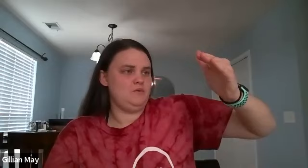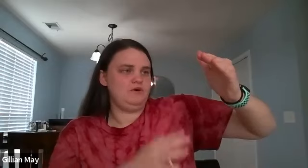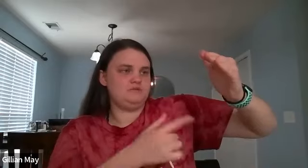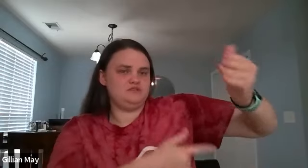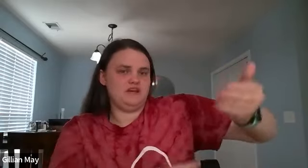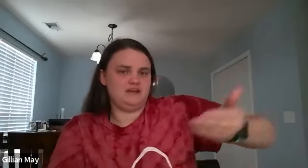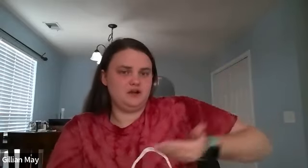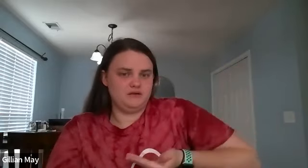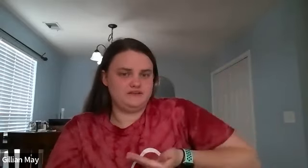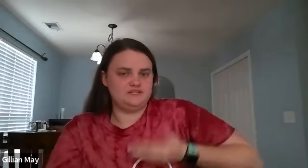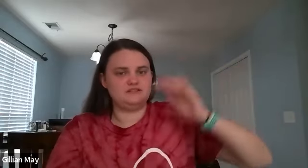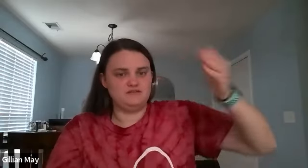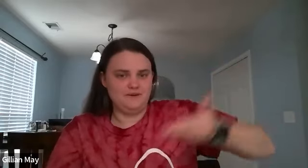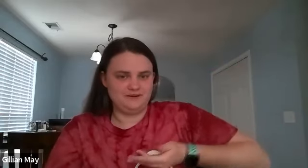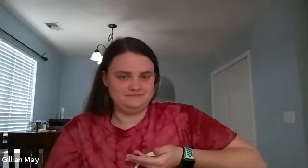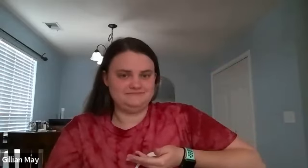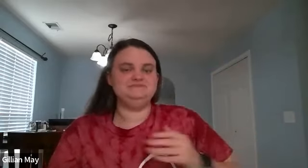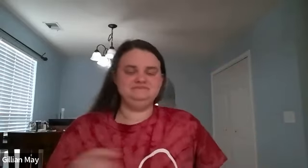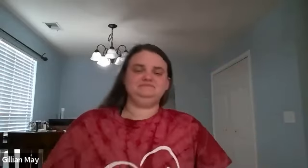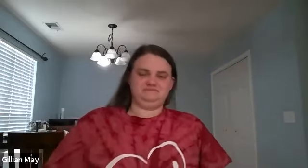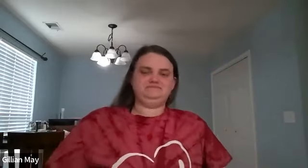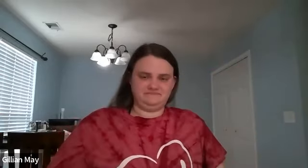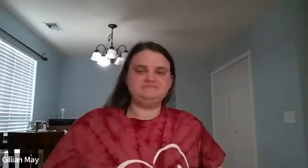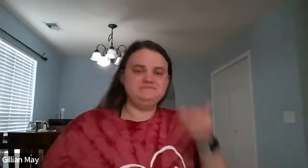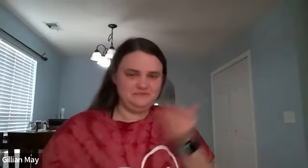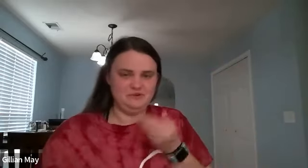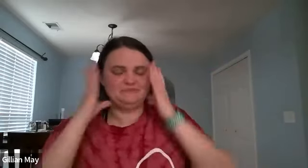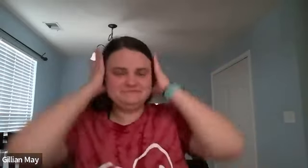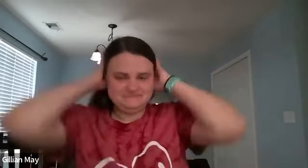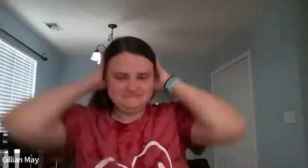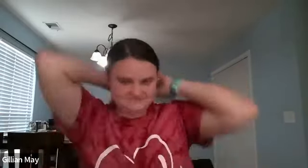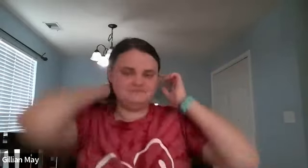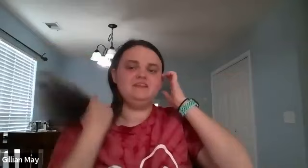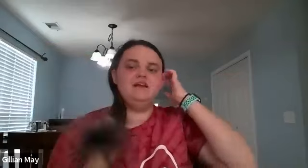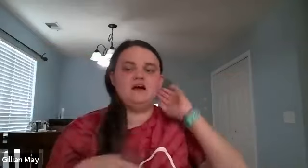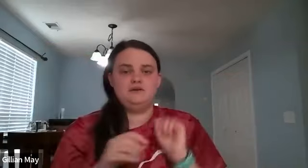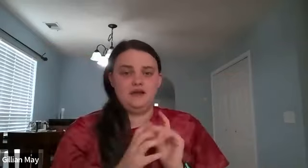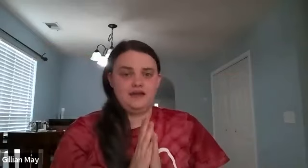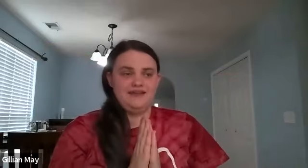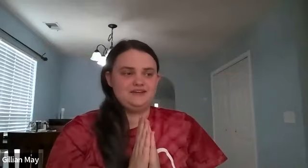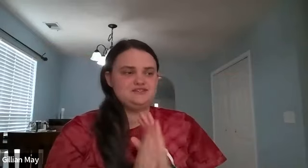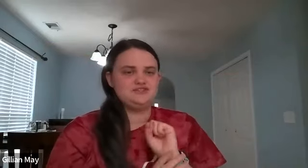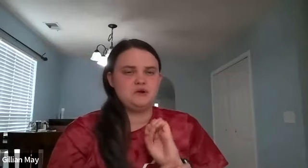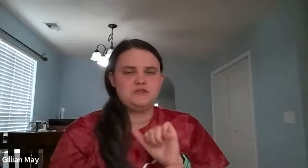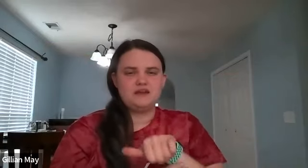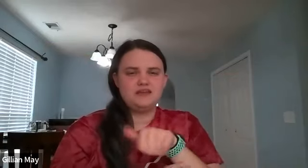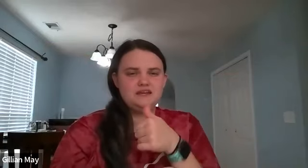Welcome is you kind of curve into yourself. Welcome. Welcome. Okay, so are there any